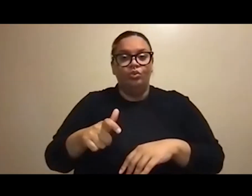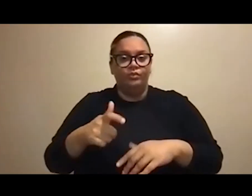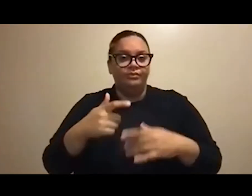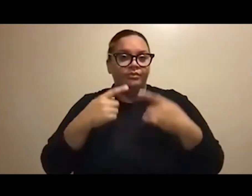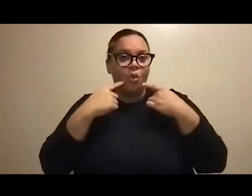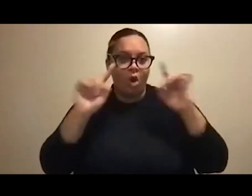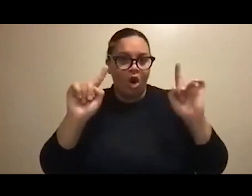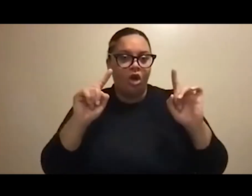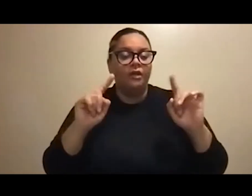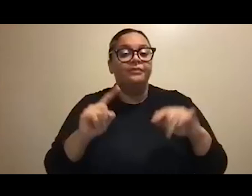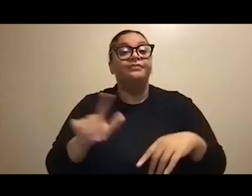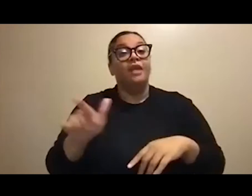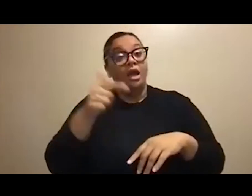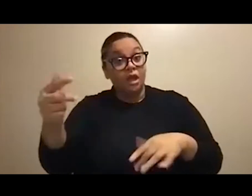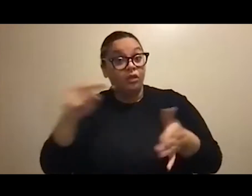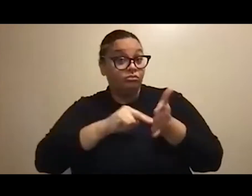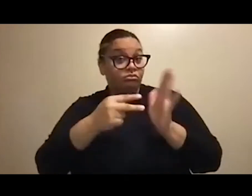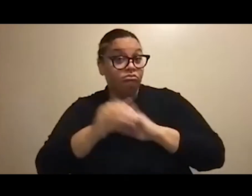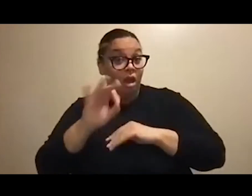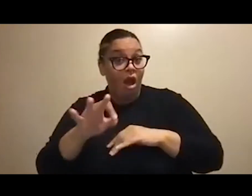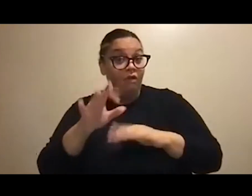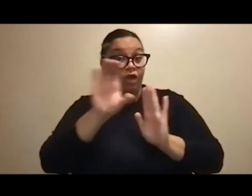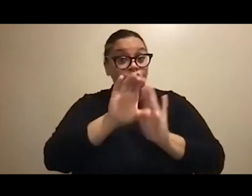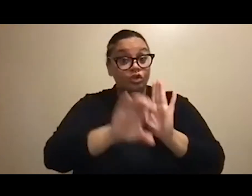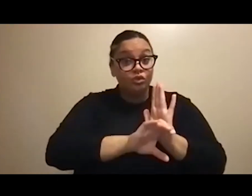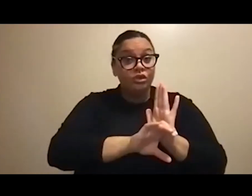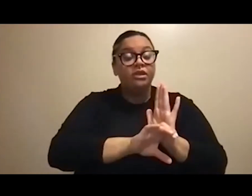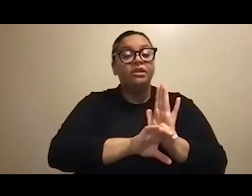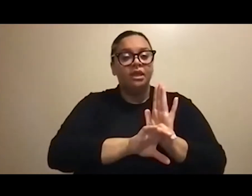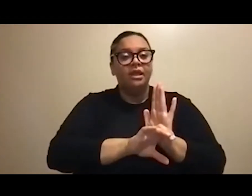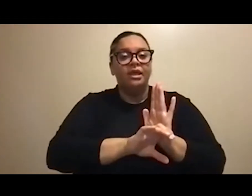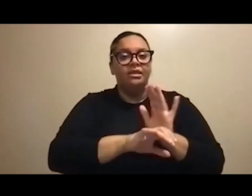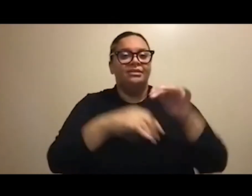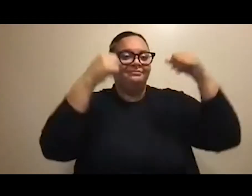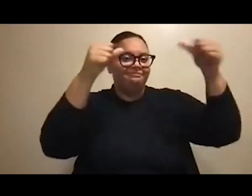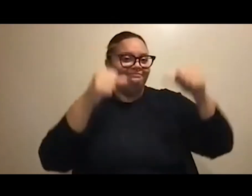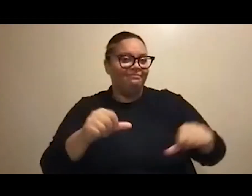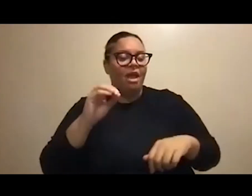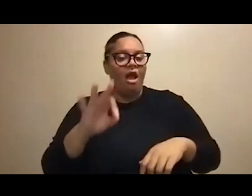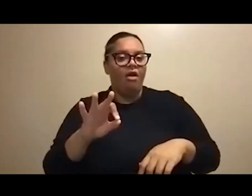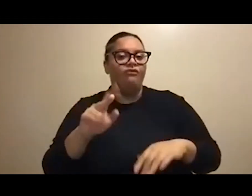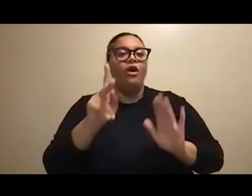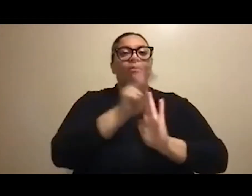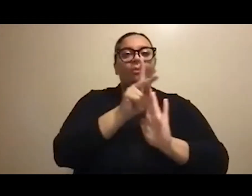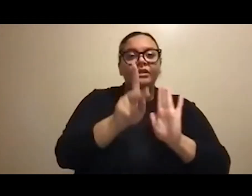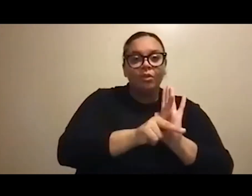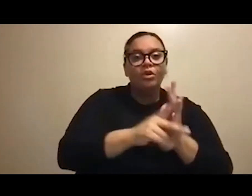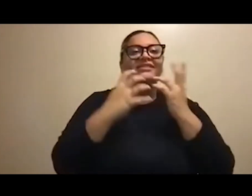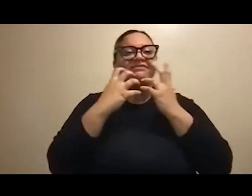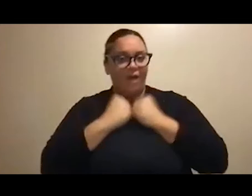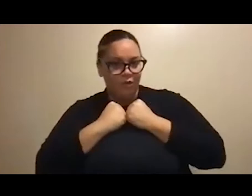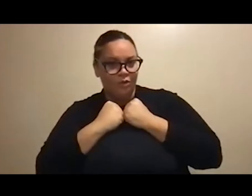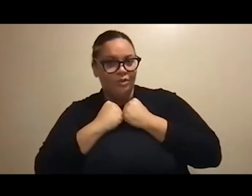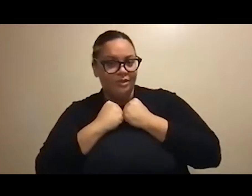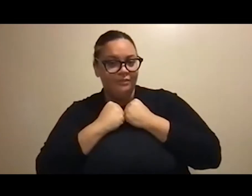Another definition of the Constitution, it is a statement of principles and values. When you talk about,